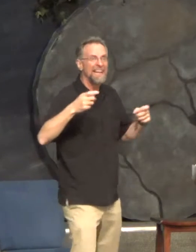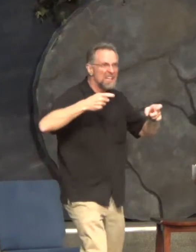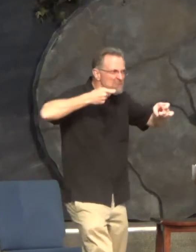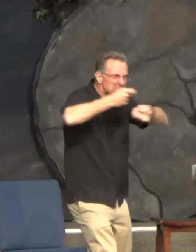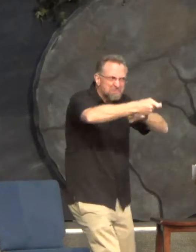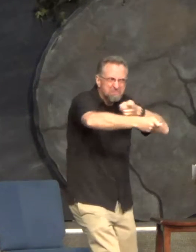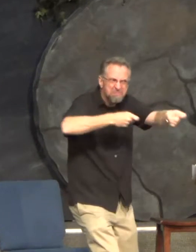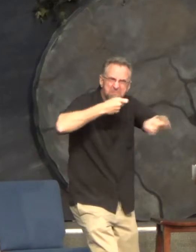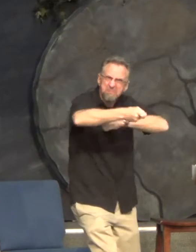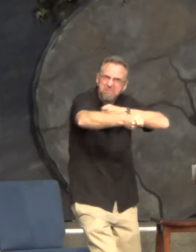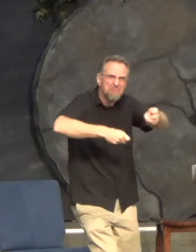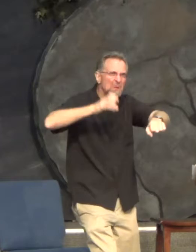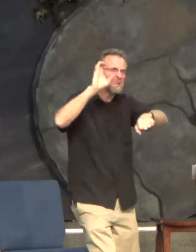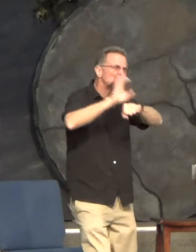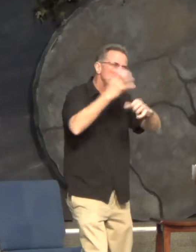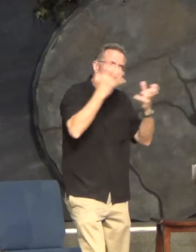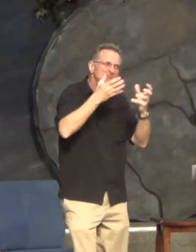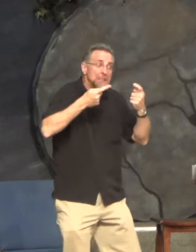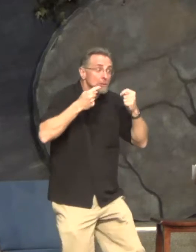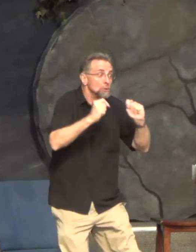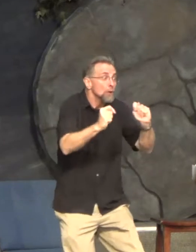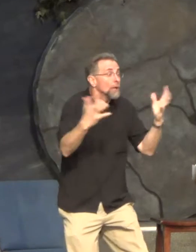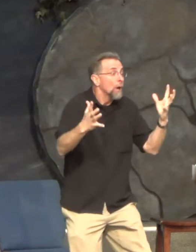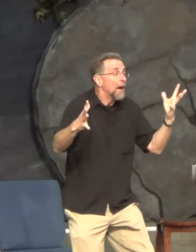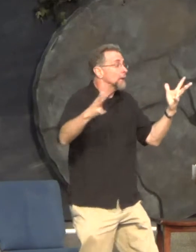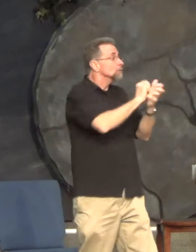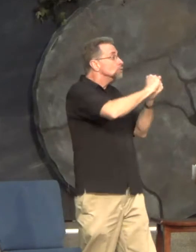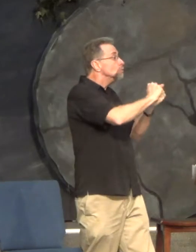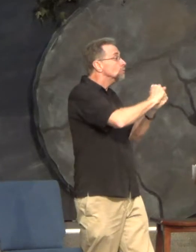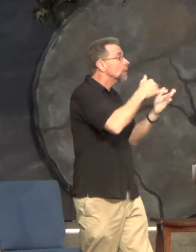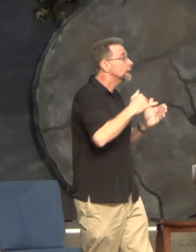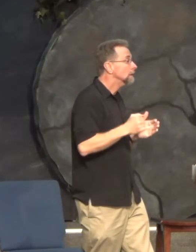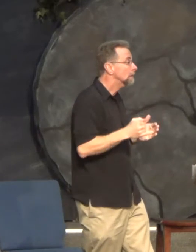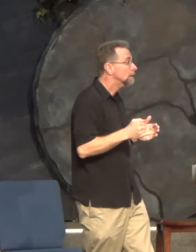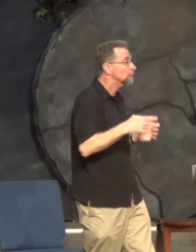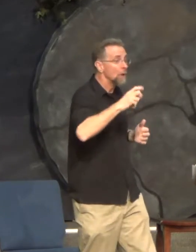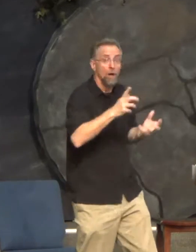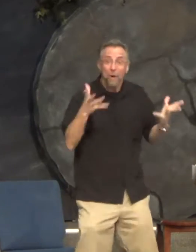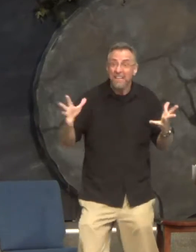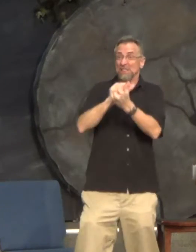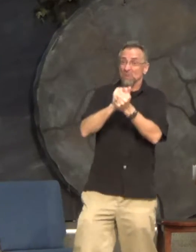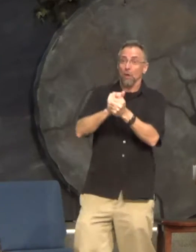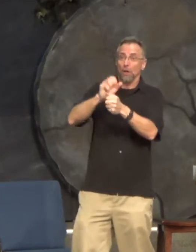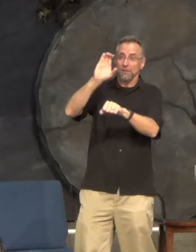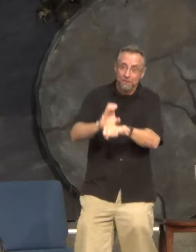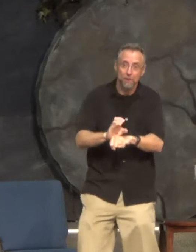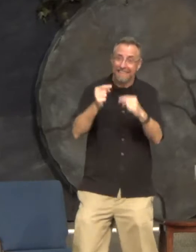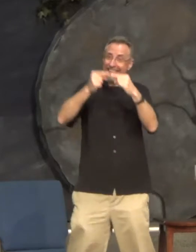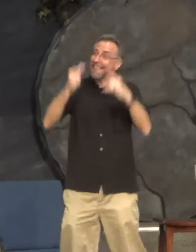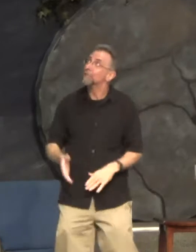False teaching thought. And he was there persecuting the church in such a horrible way, trying to destroy it. Paul wanted to destroy the